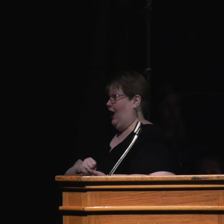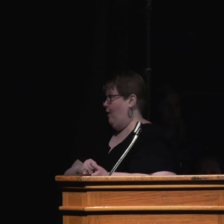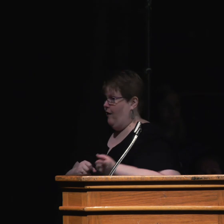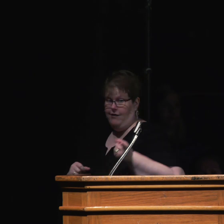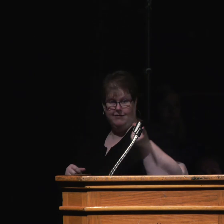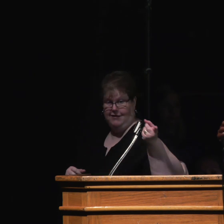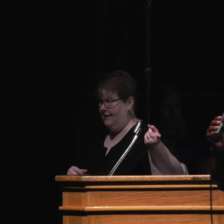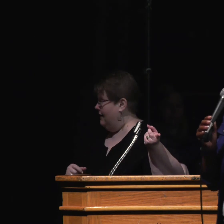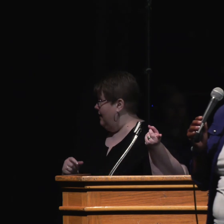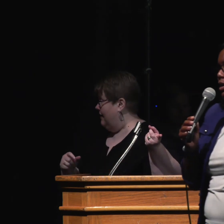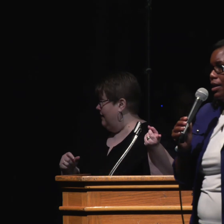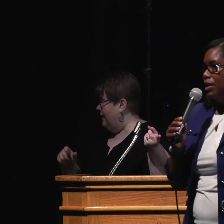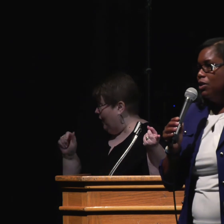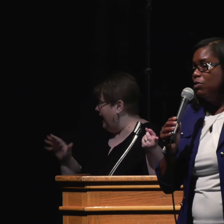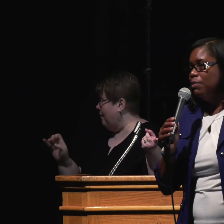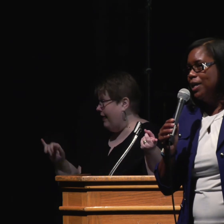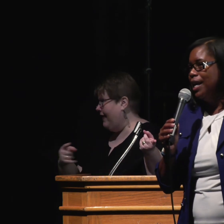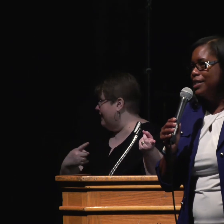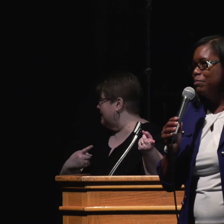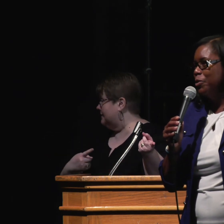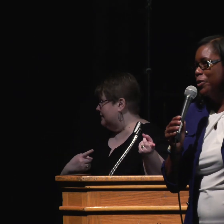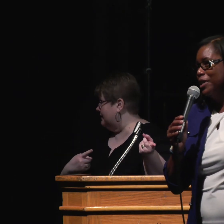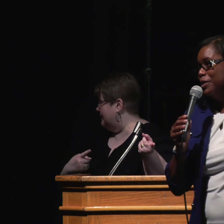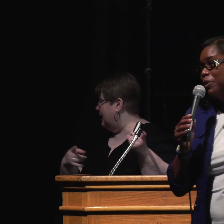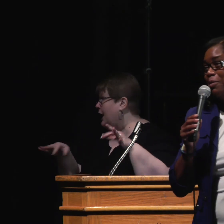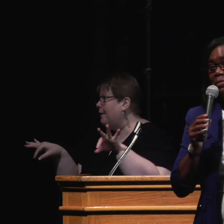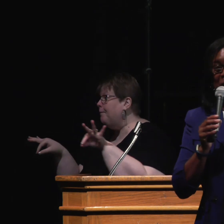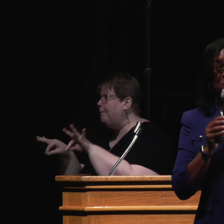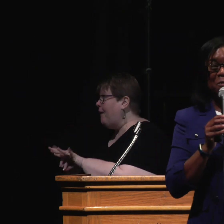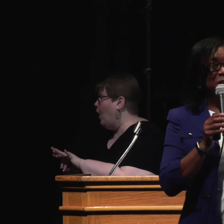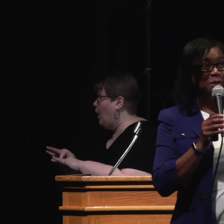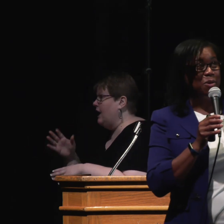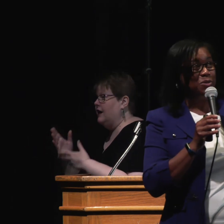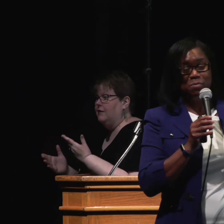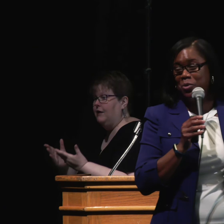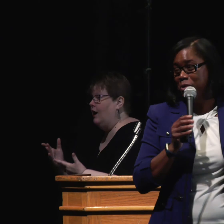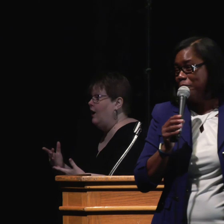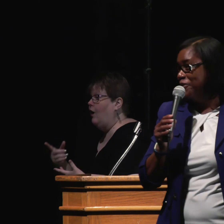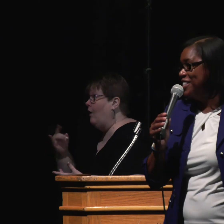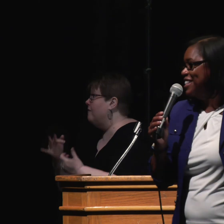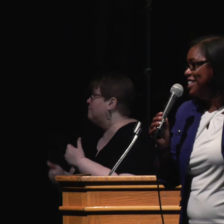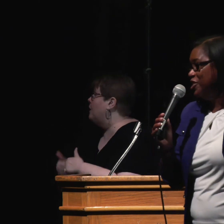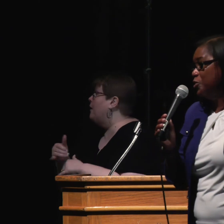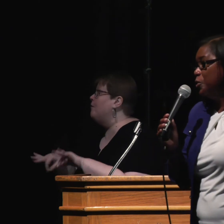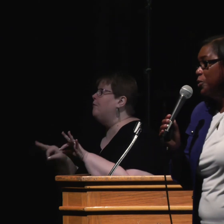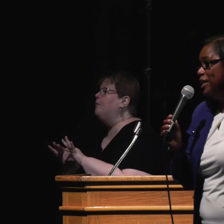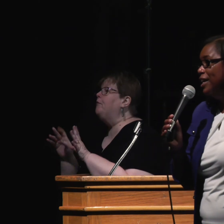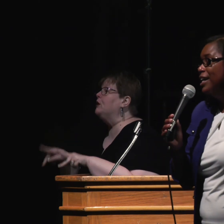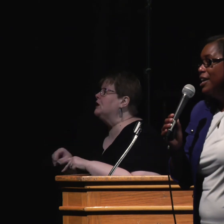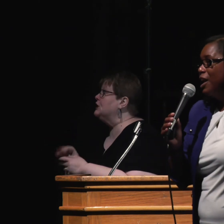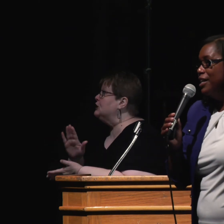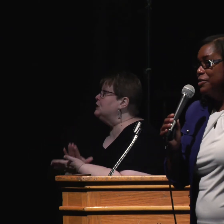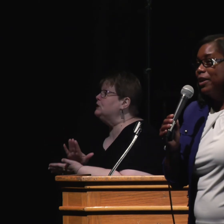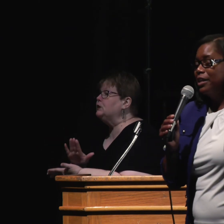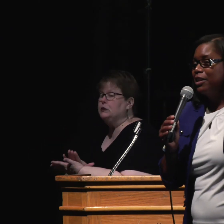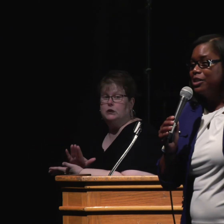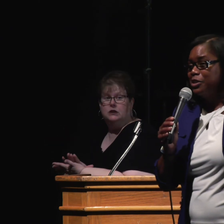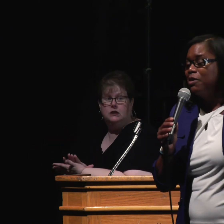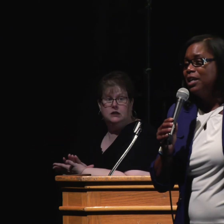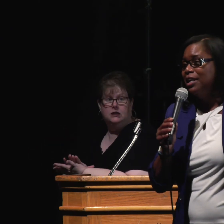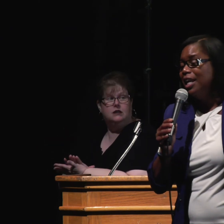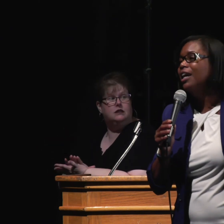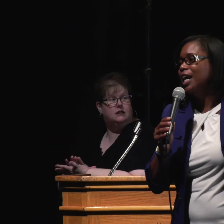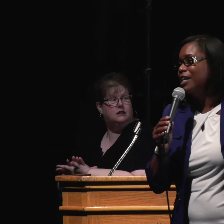child's superhero. You could be as important as probably one of the most important persons in the school here is Greta,